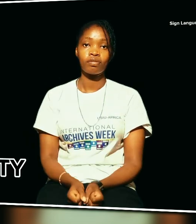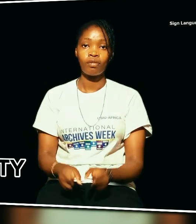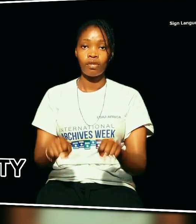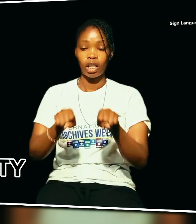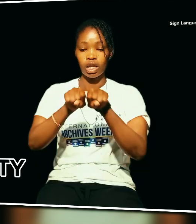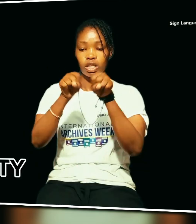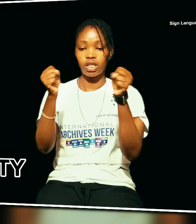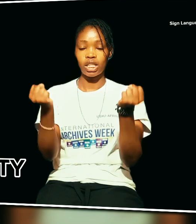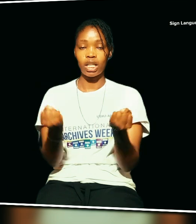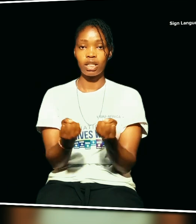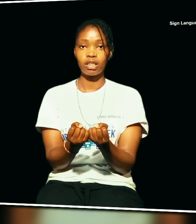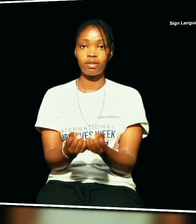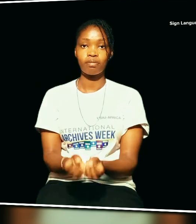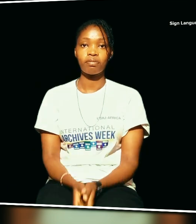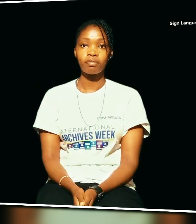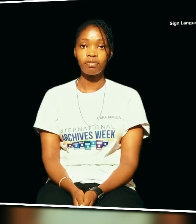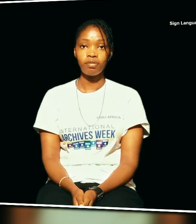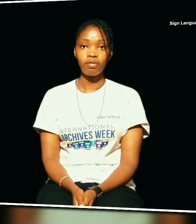Society.